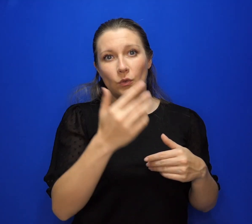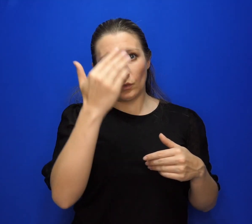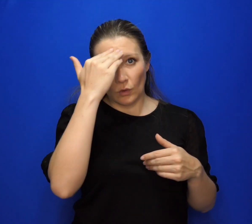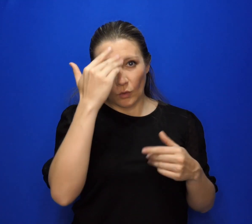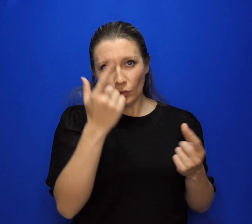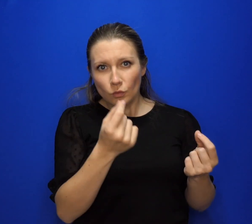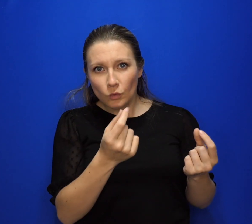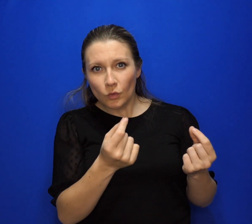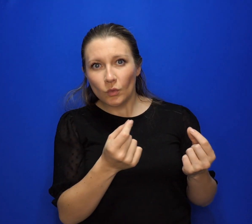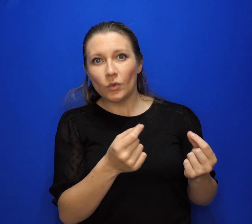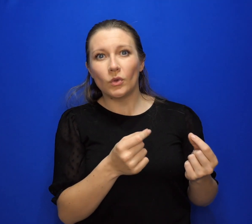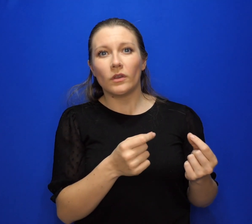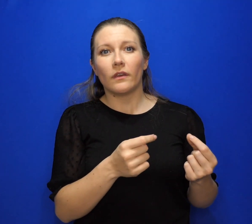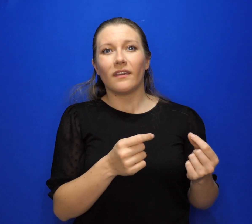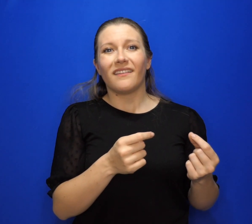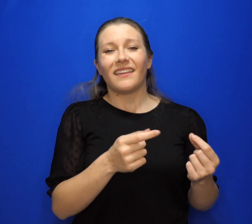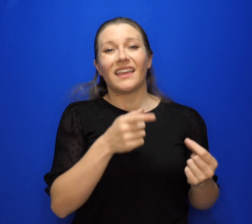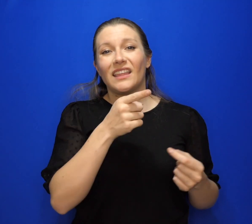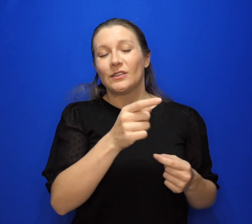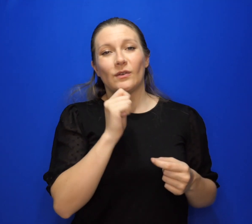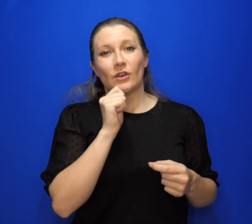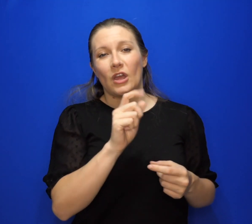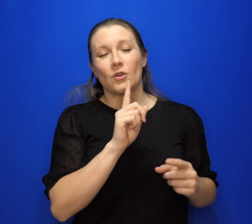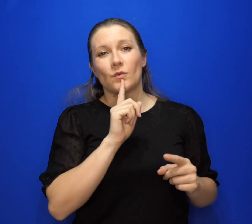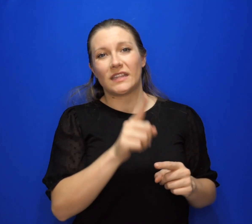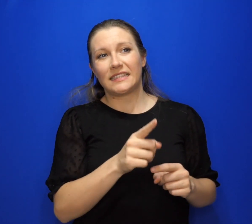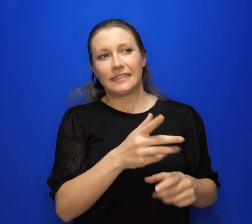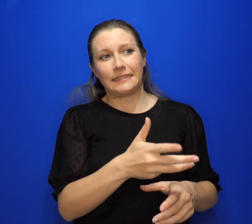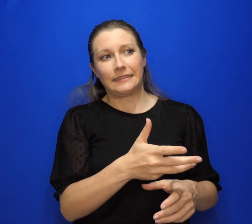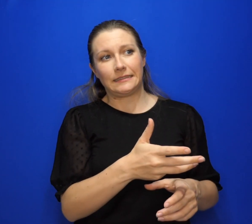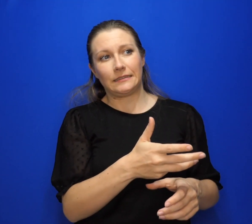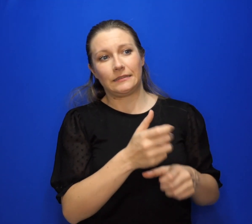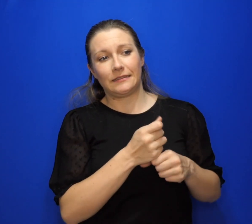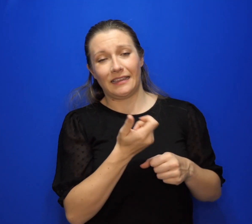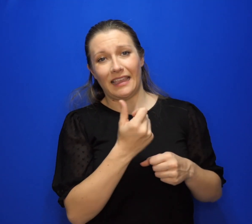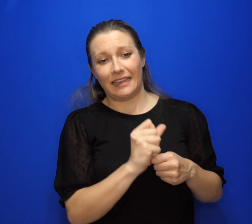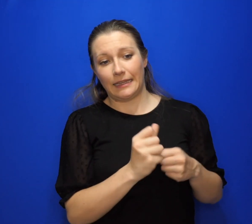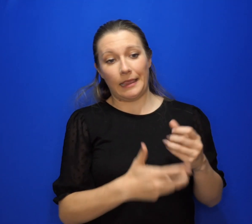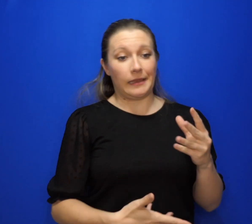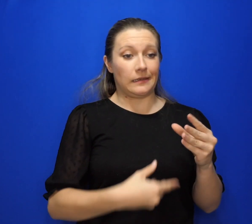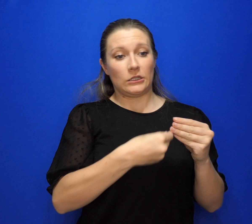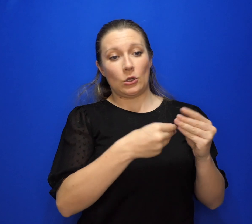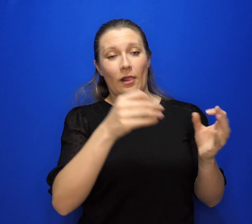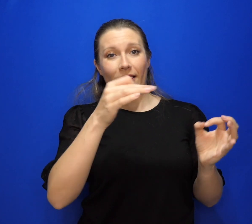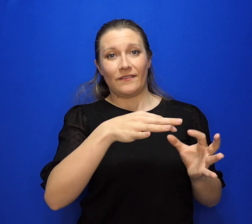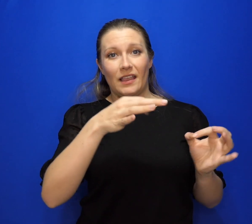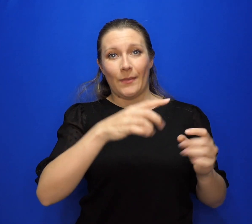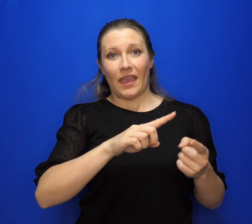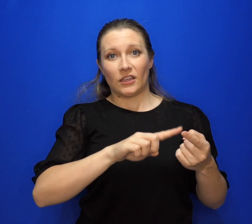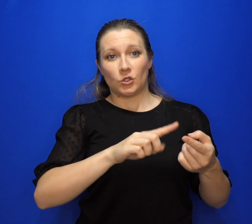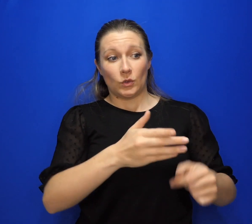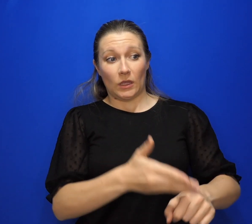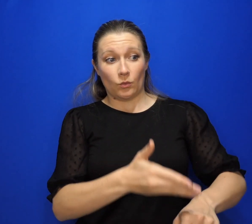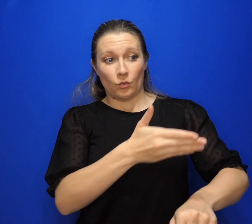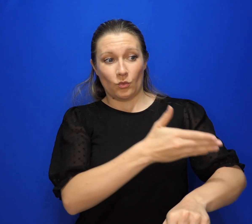any additional feedback to improve what you know isn't quite right, it's time to potentially